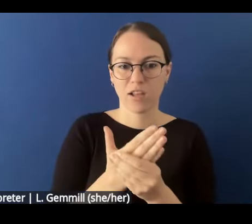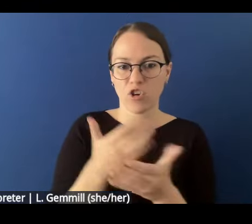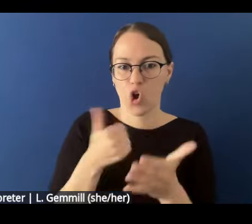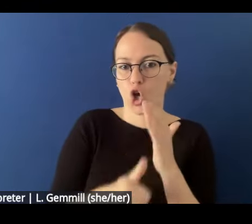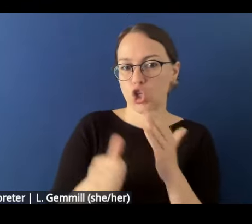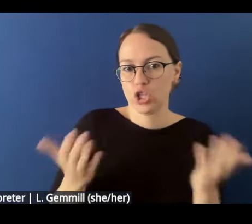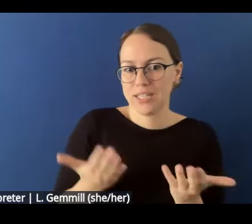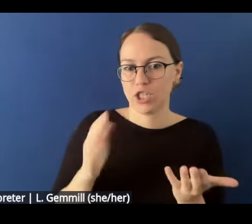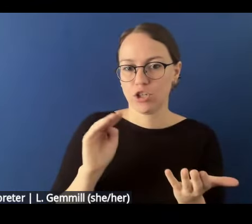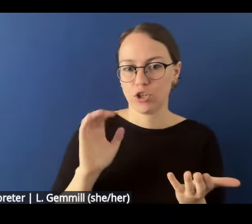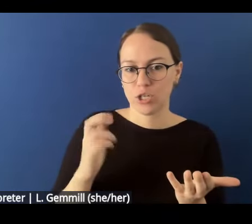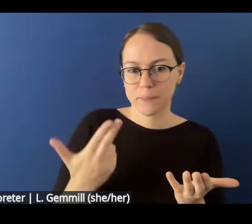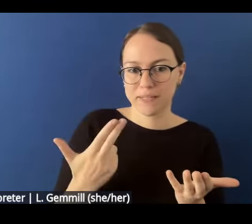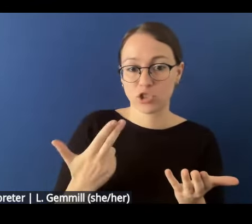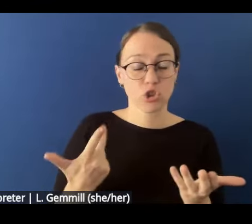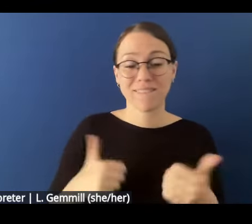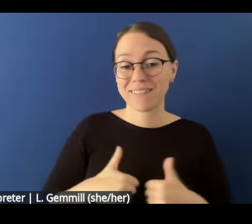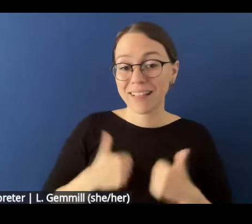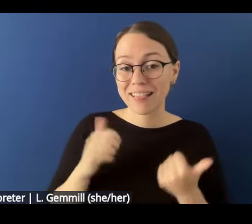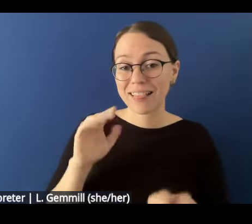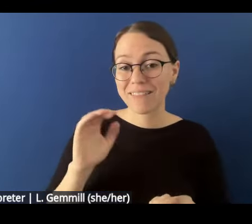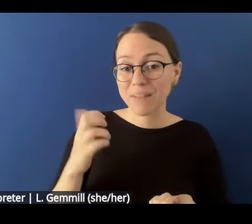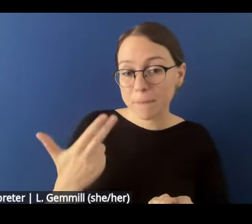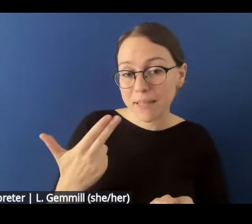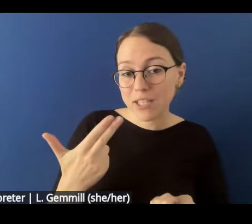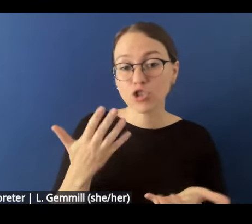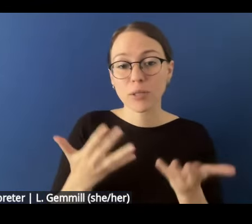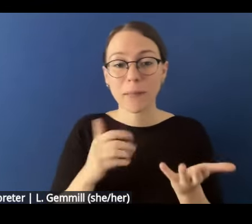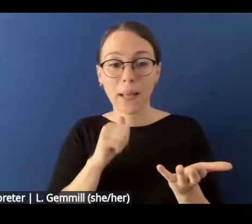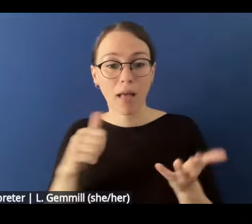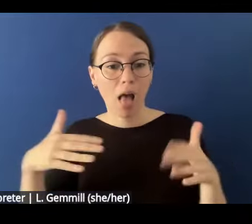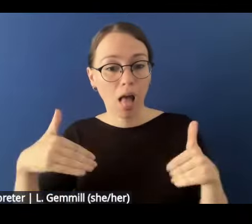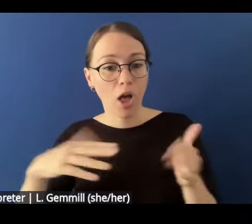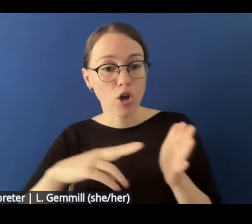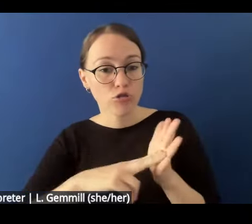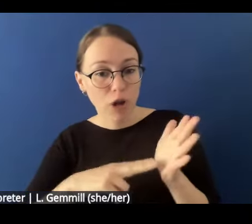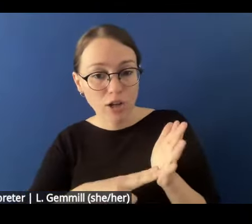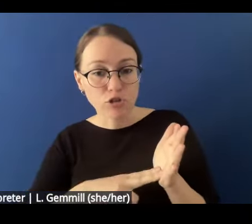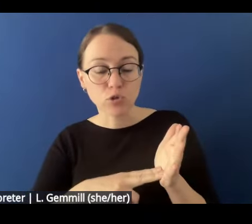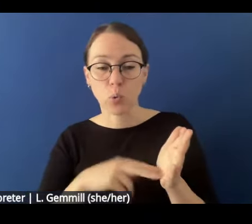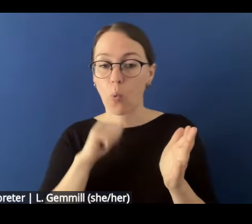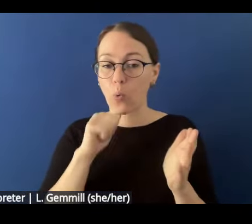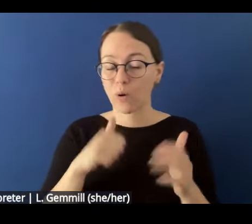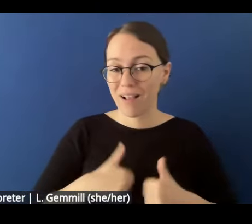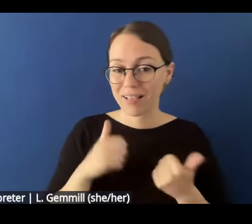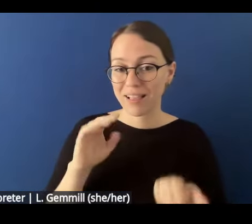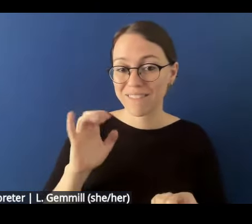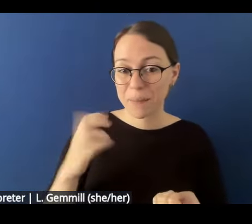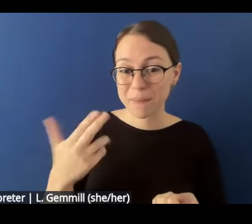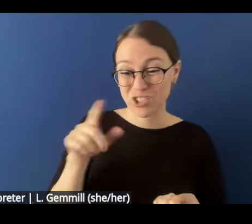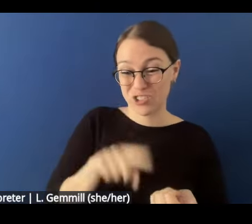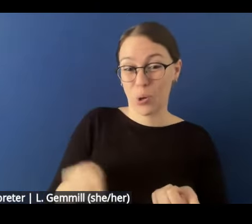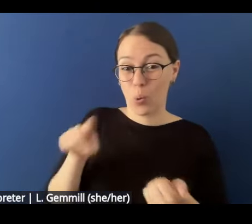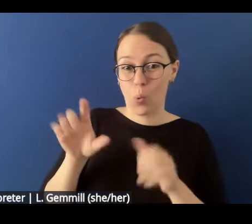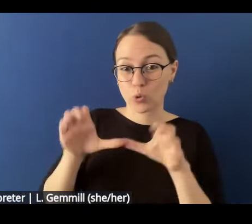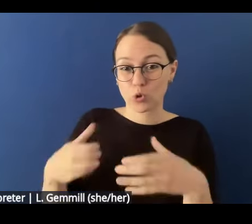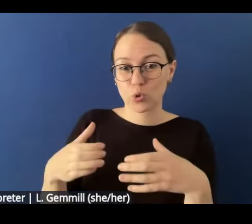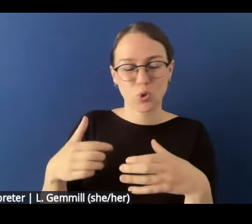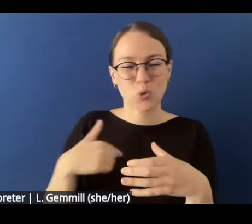because they live in Michigan and are not registered, or that they do not reside in Michigan, we don't have a way of gathering those,